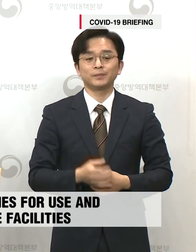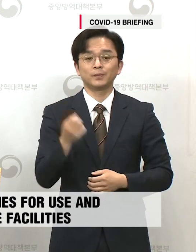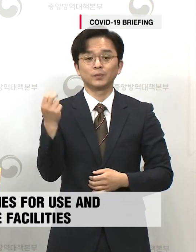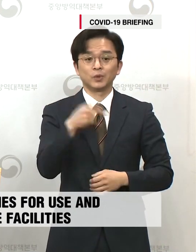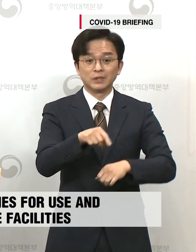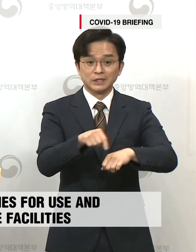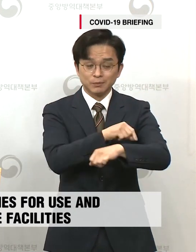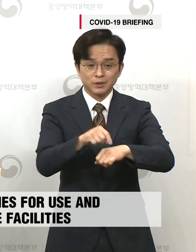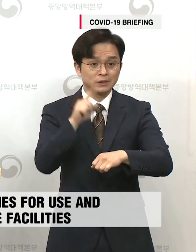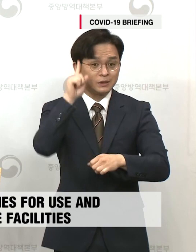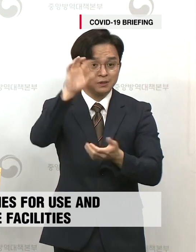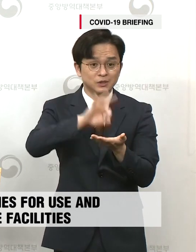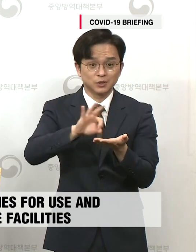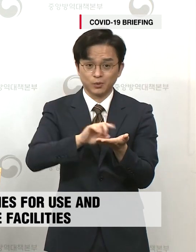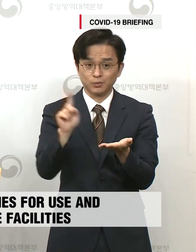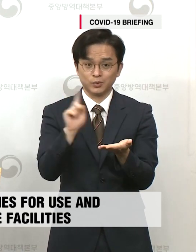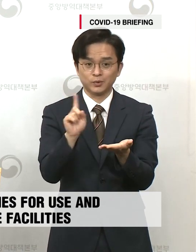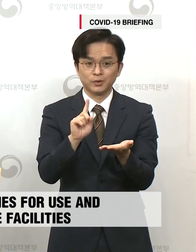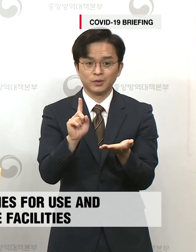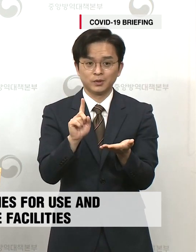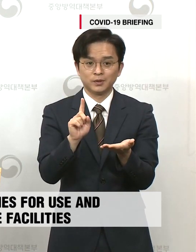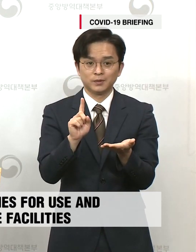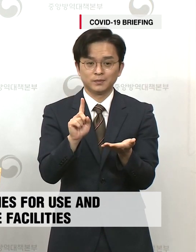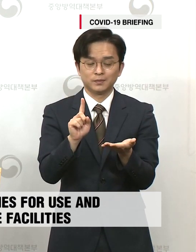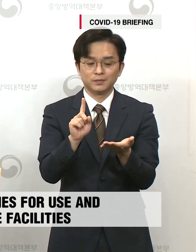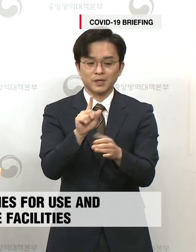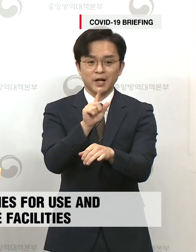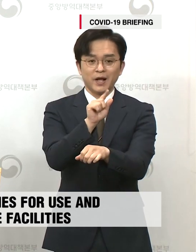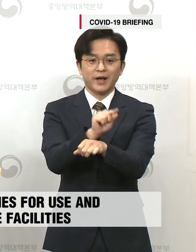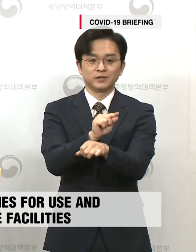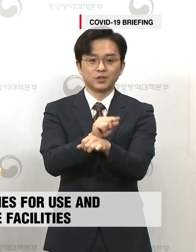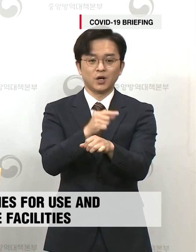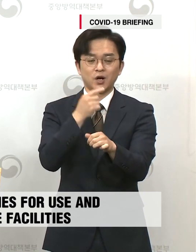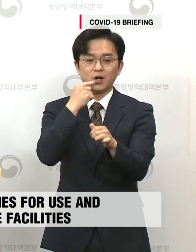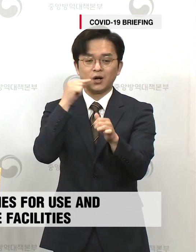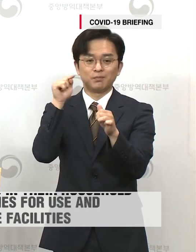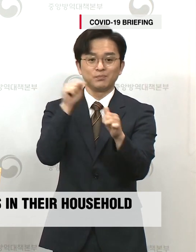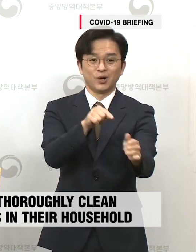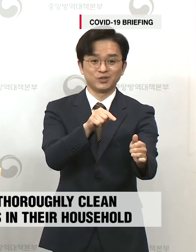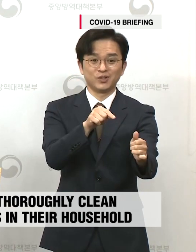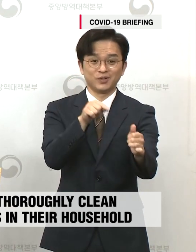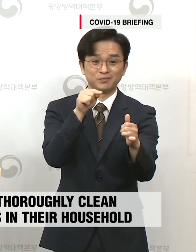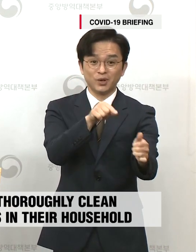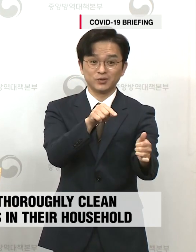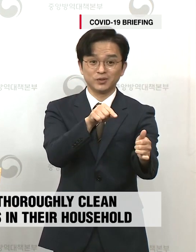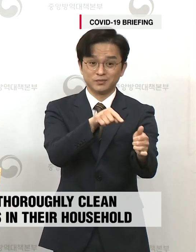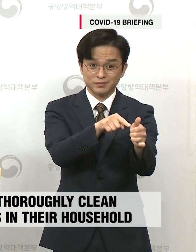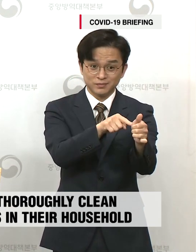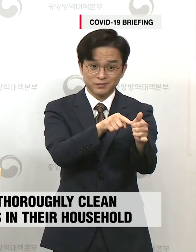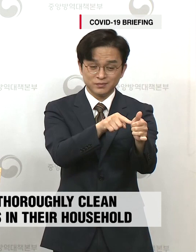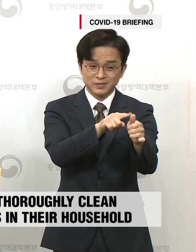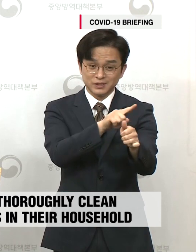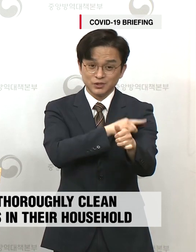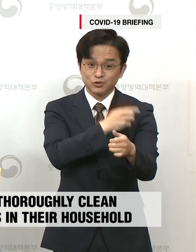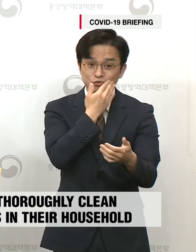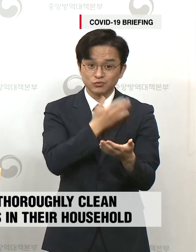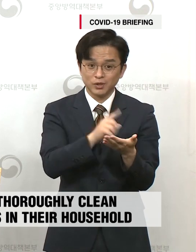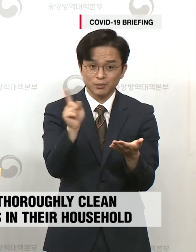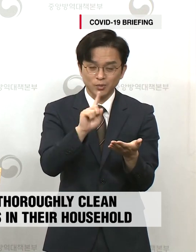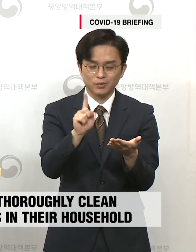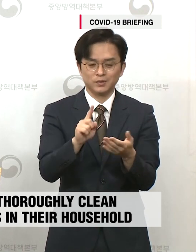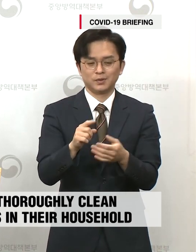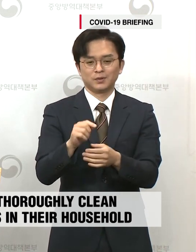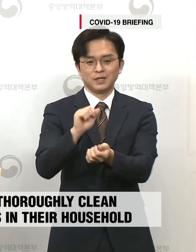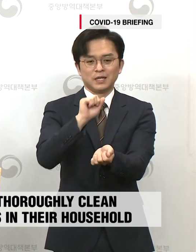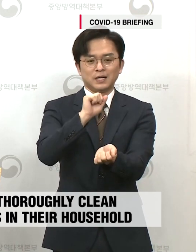these establishments need to follow these guidelines. And as for the administrative order that has been highlighting